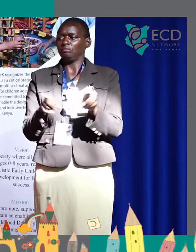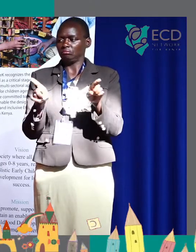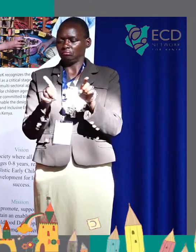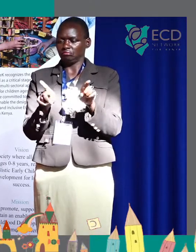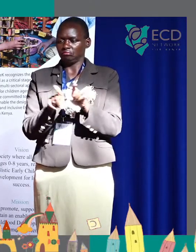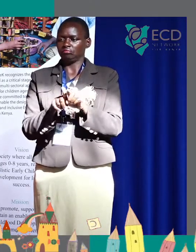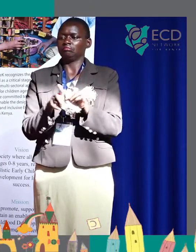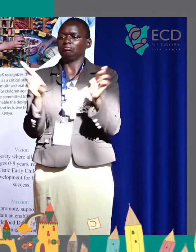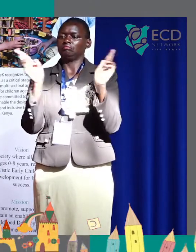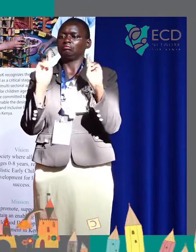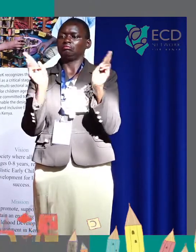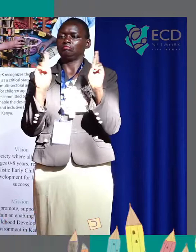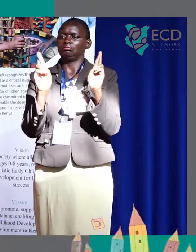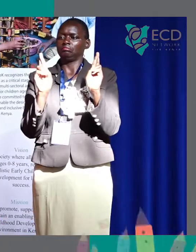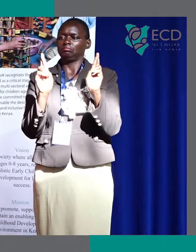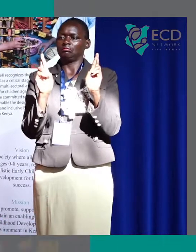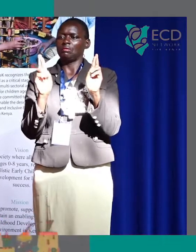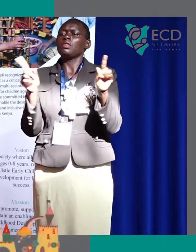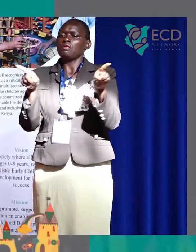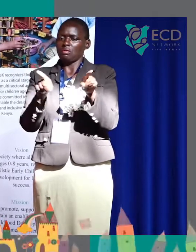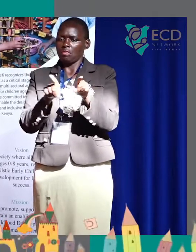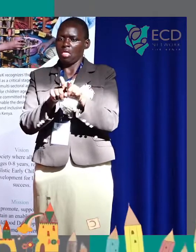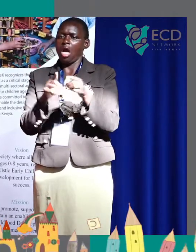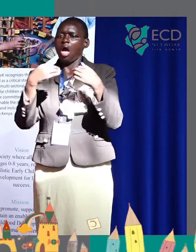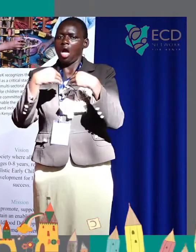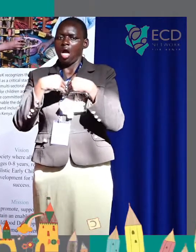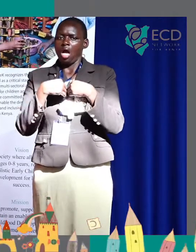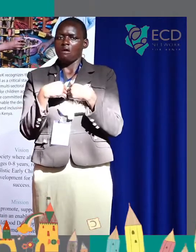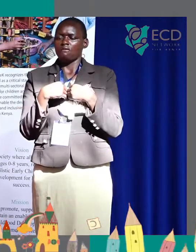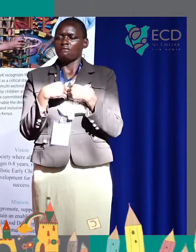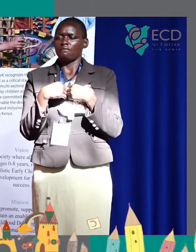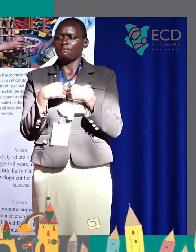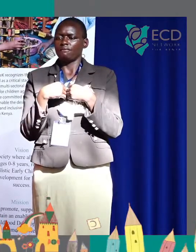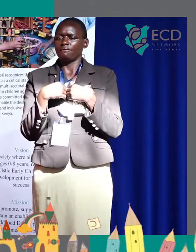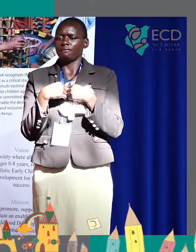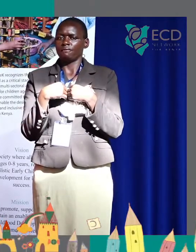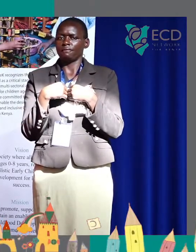that. And then we will have